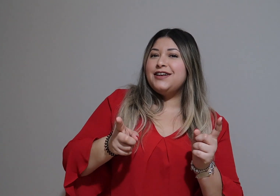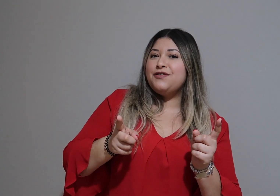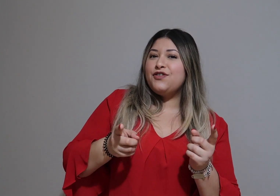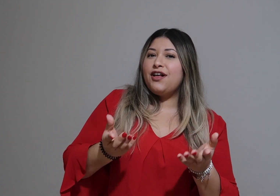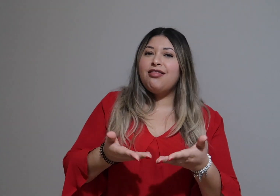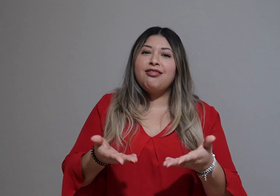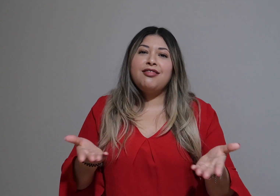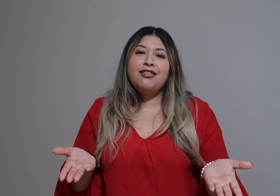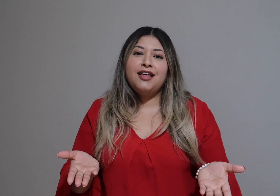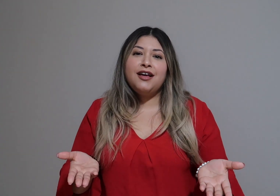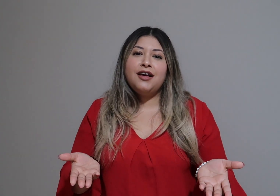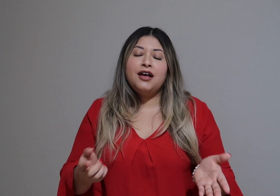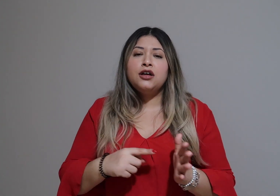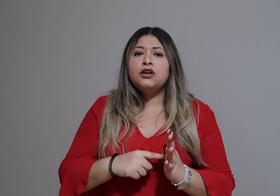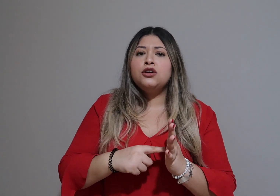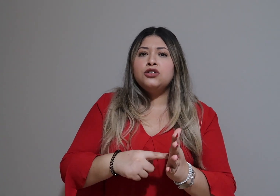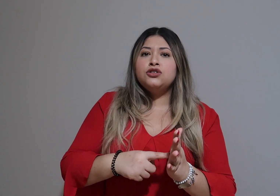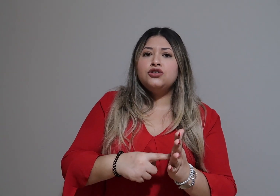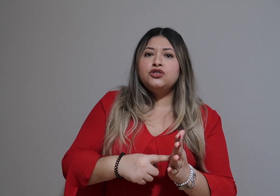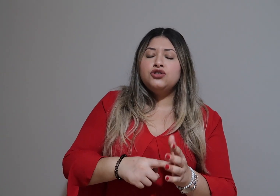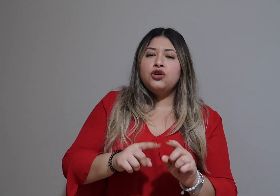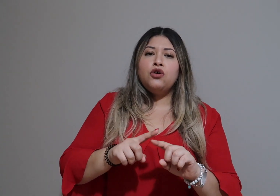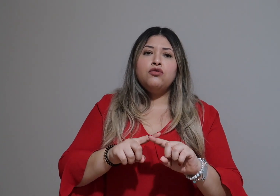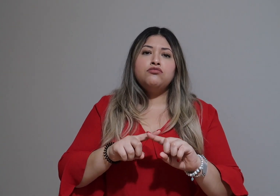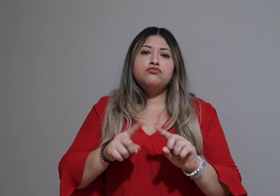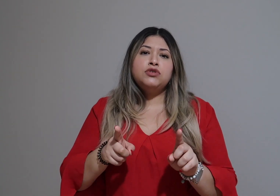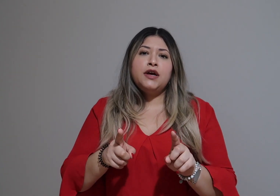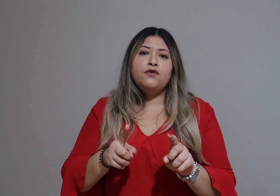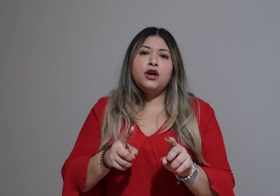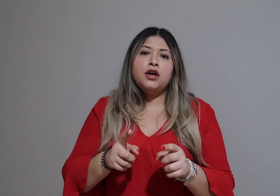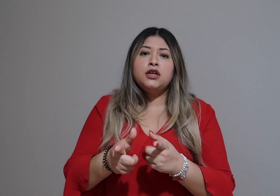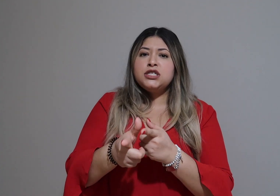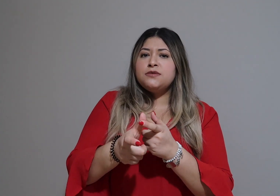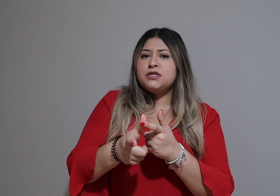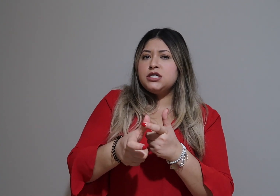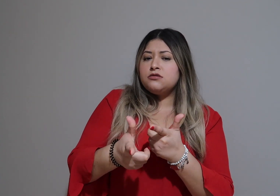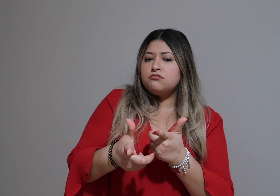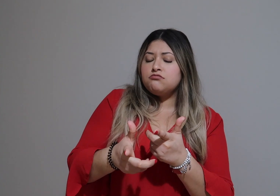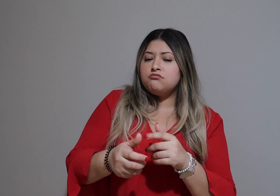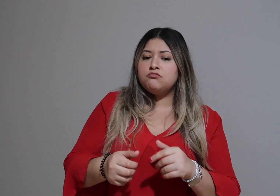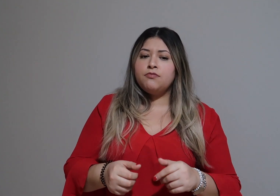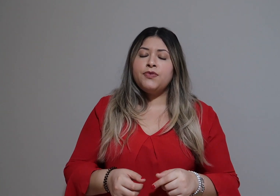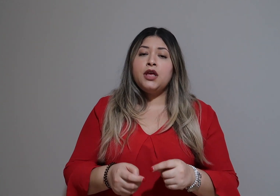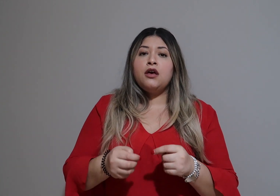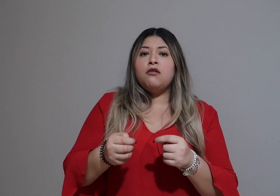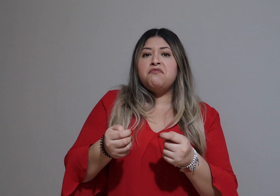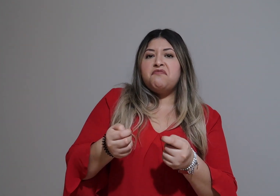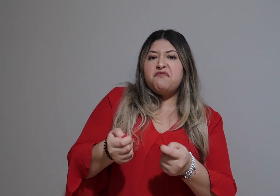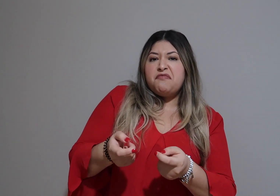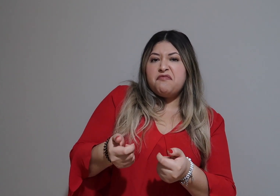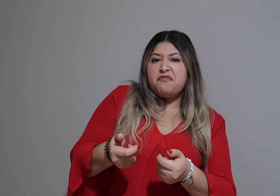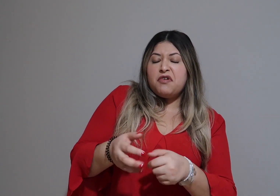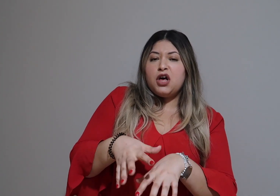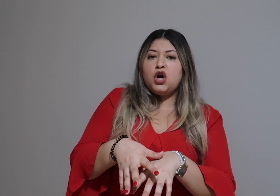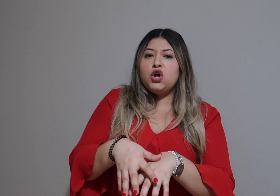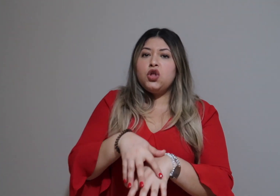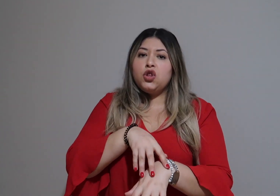So it's a little bit different in how you show them the example, if you want them to do it fast, or if you want them to do